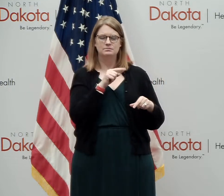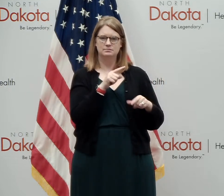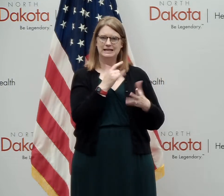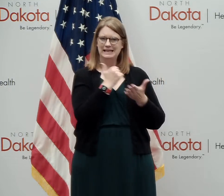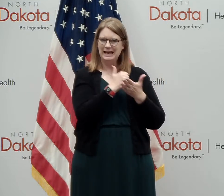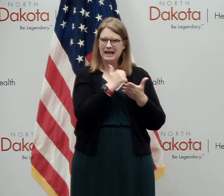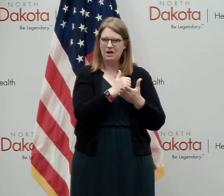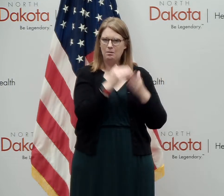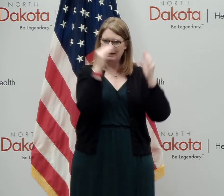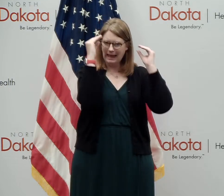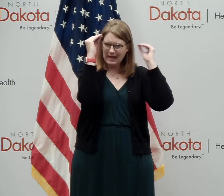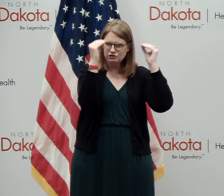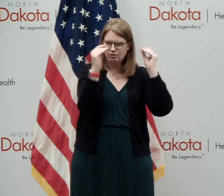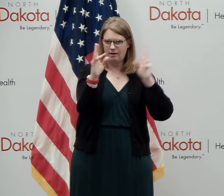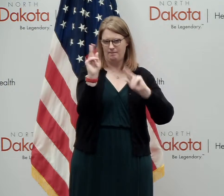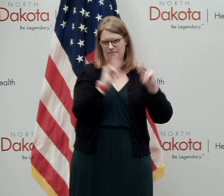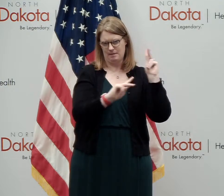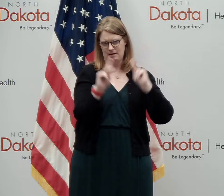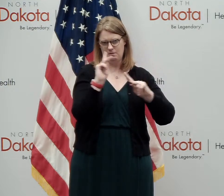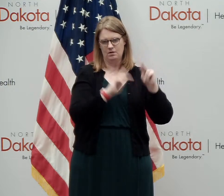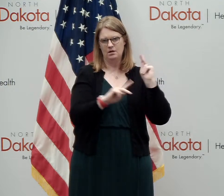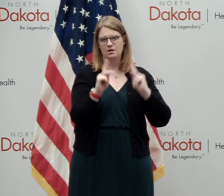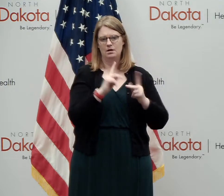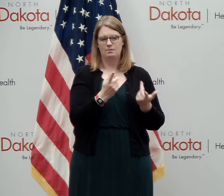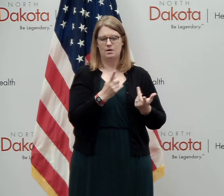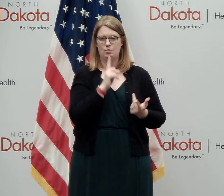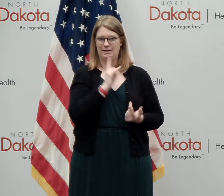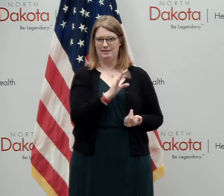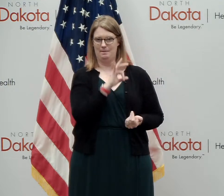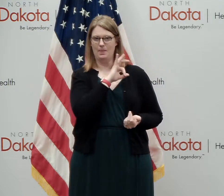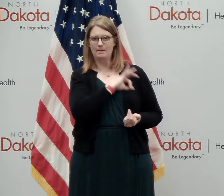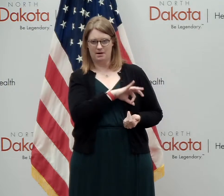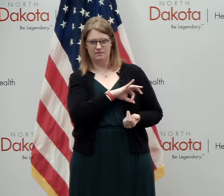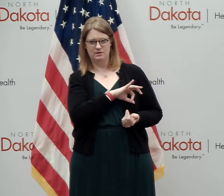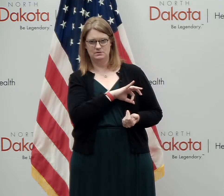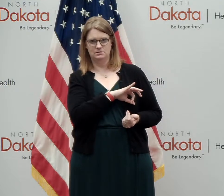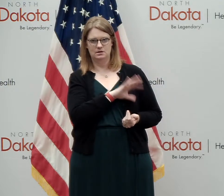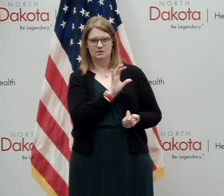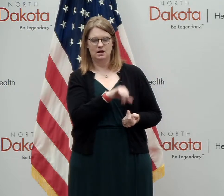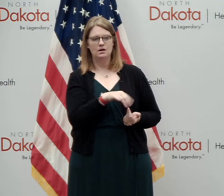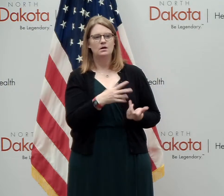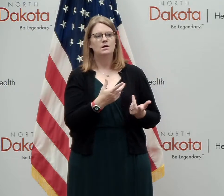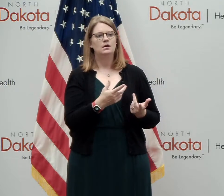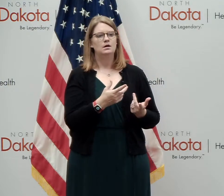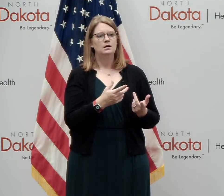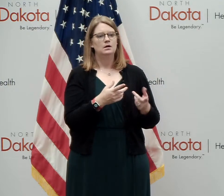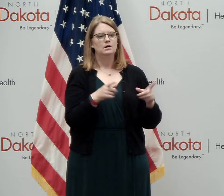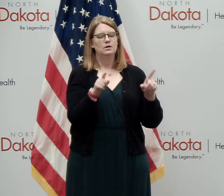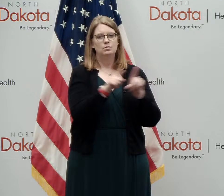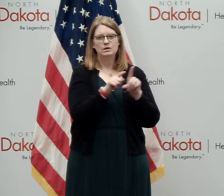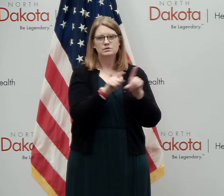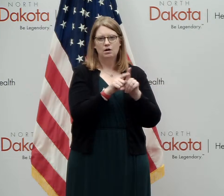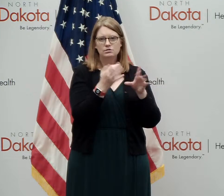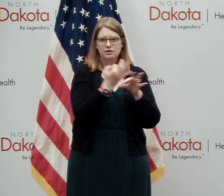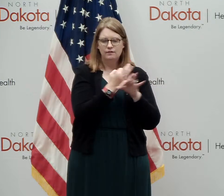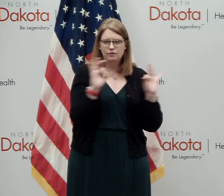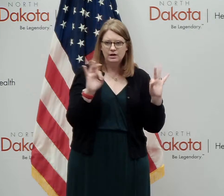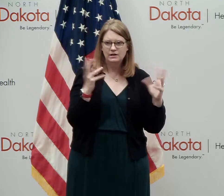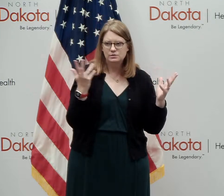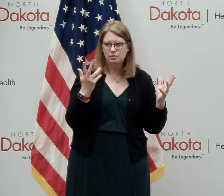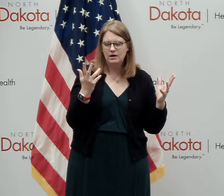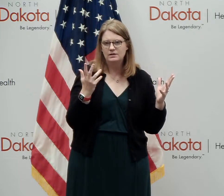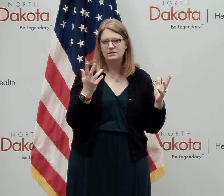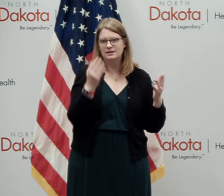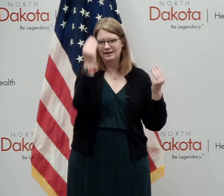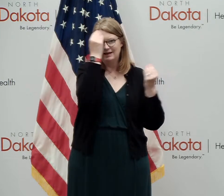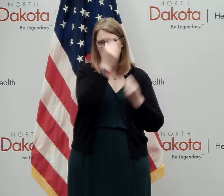help educate people about the benefits, because there is, what's also free is misinformation, and there